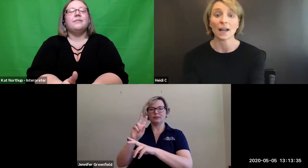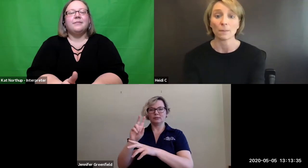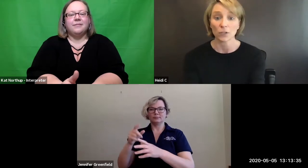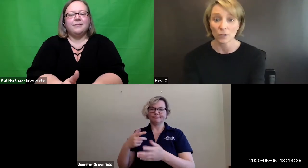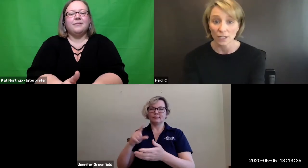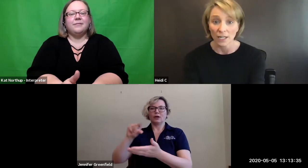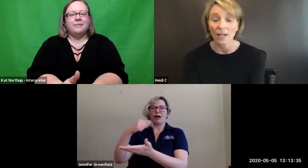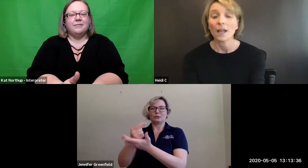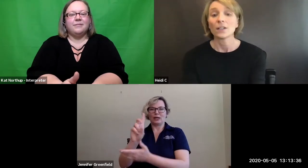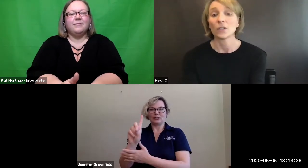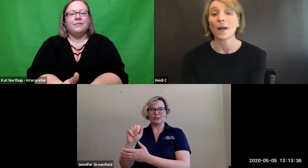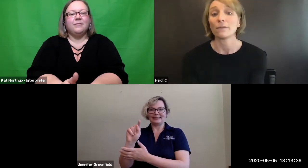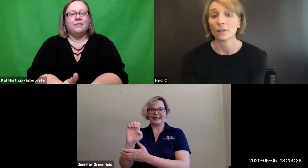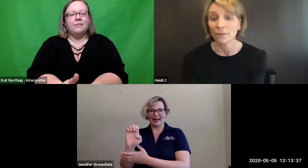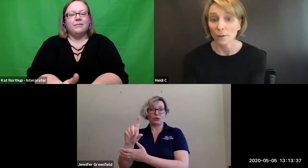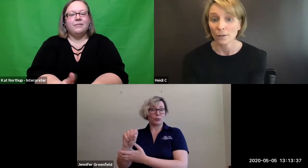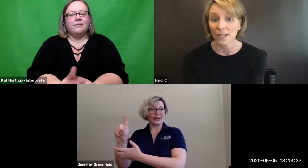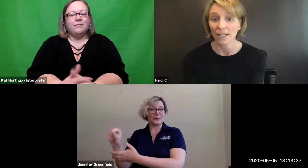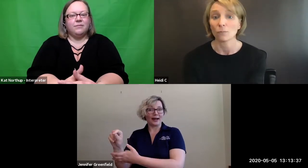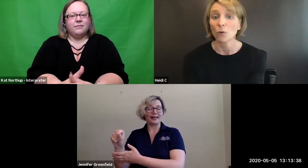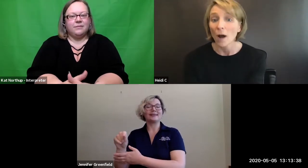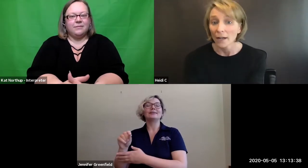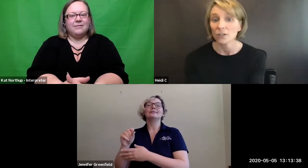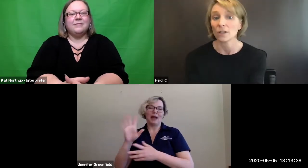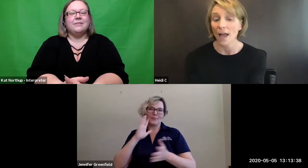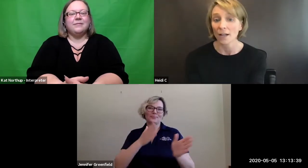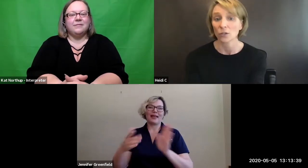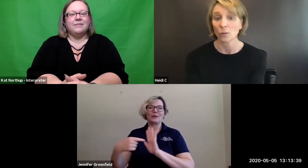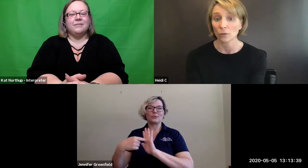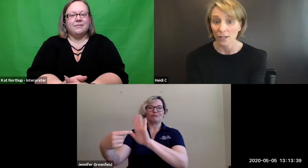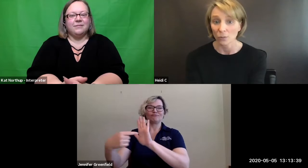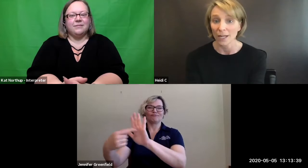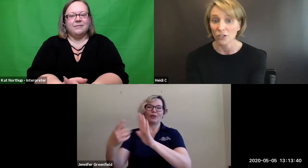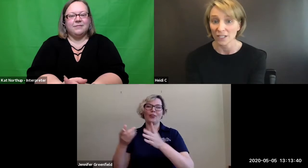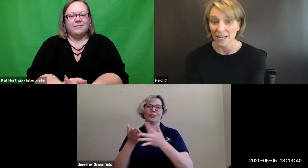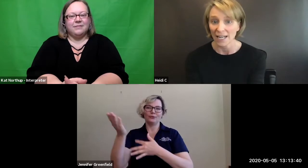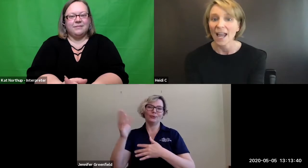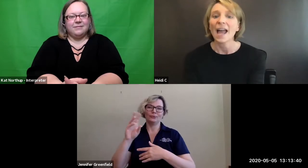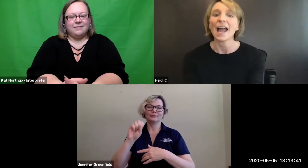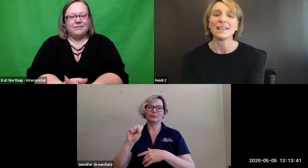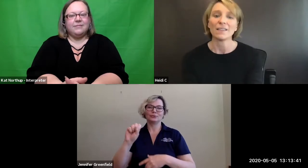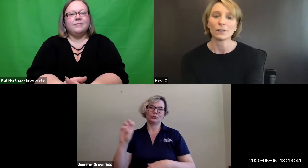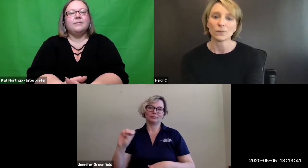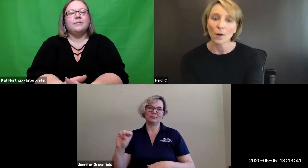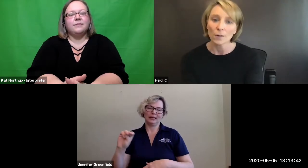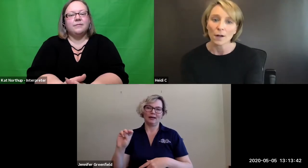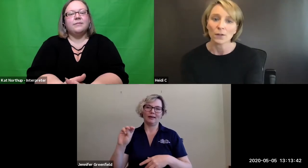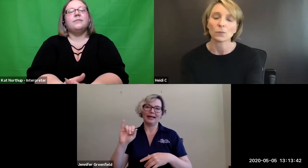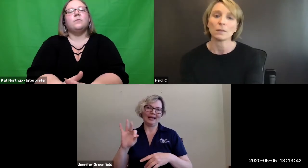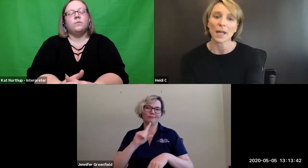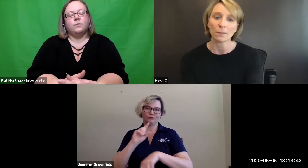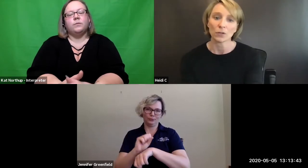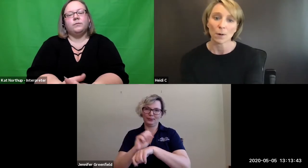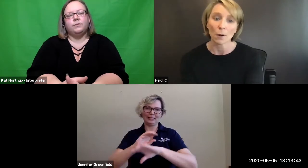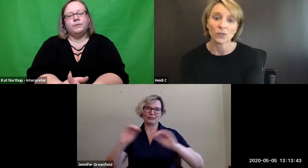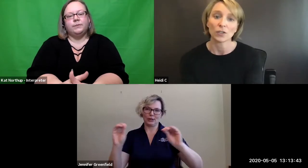take that opportunity to have their photo taken prior to their actual graduation date. And then those photos we'd